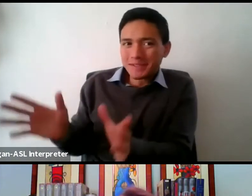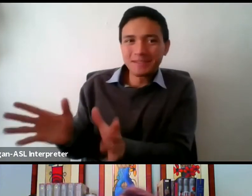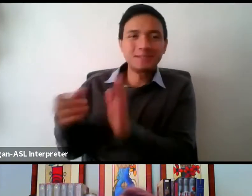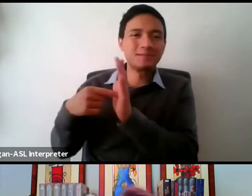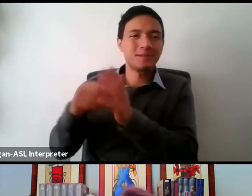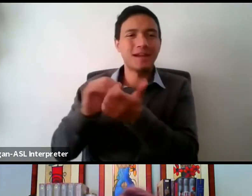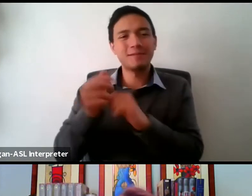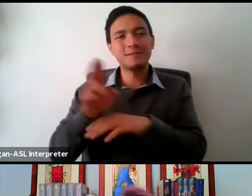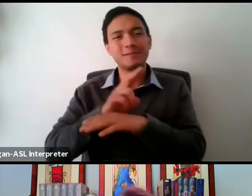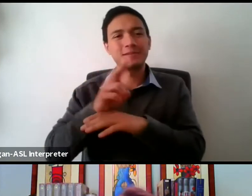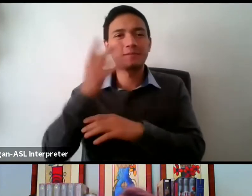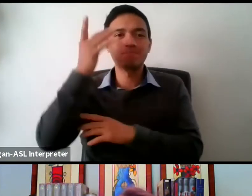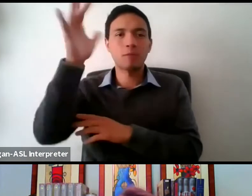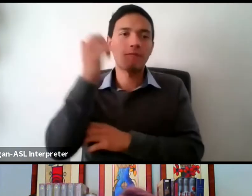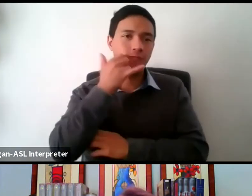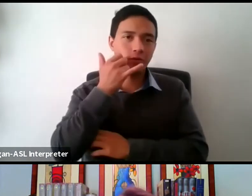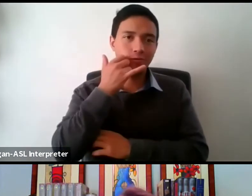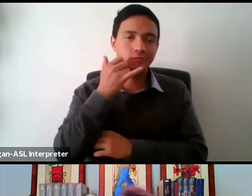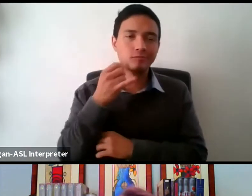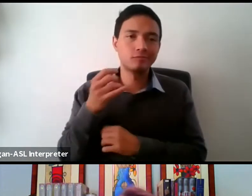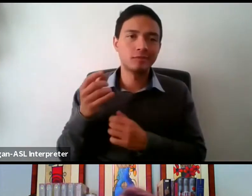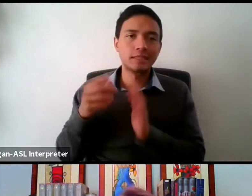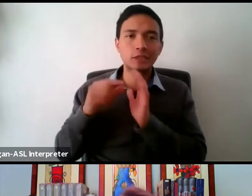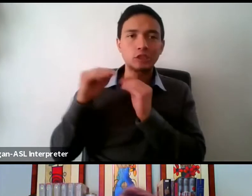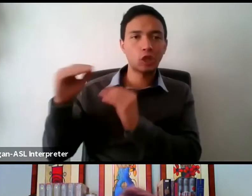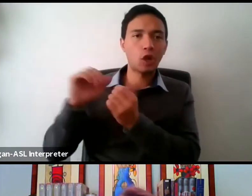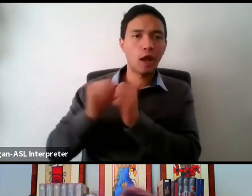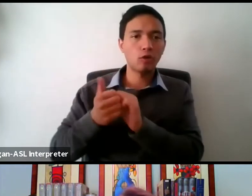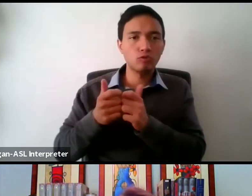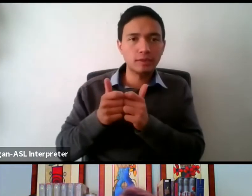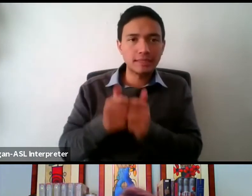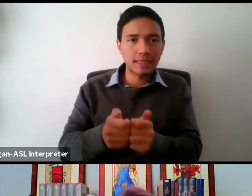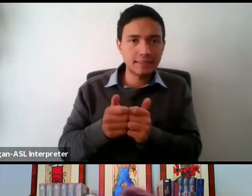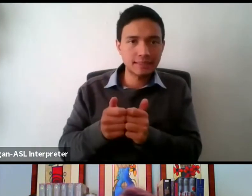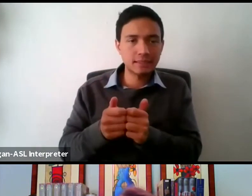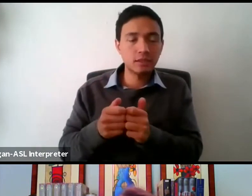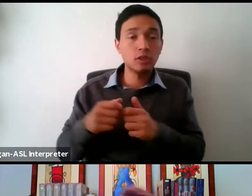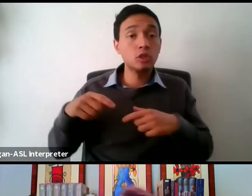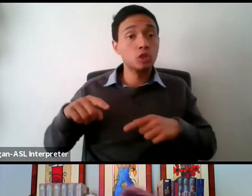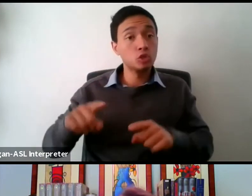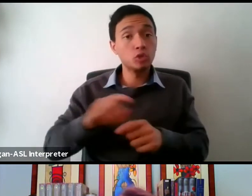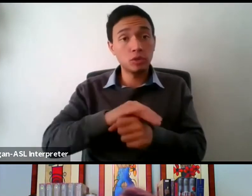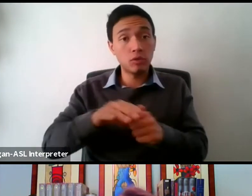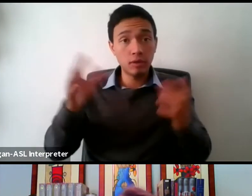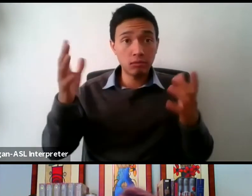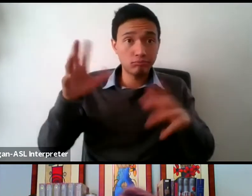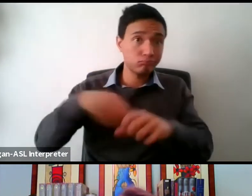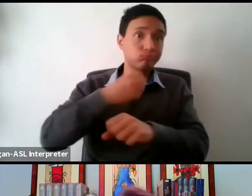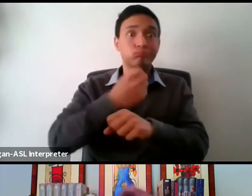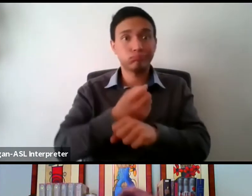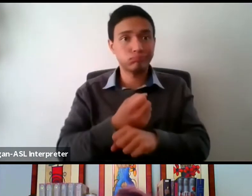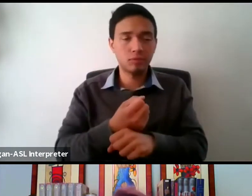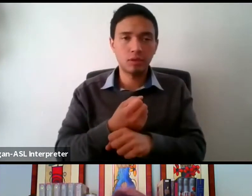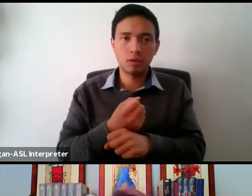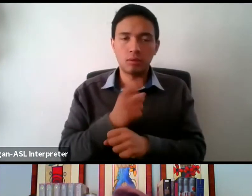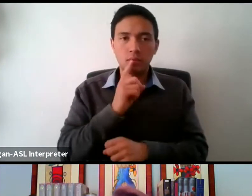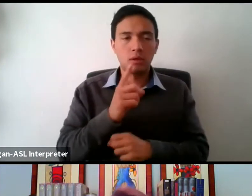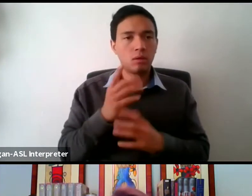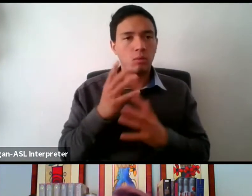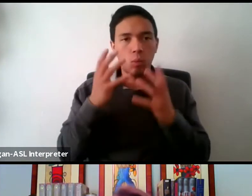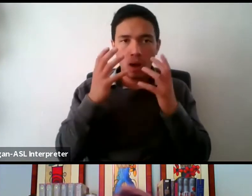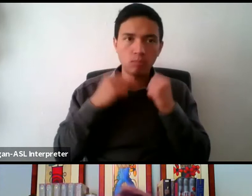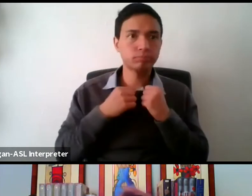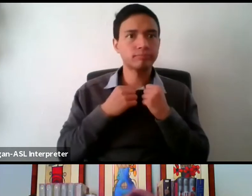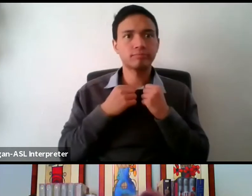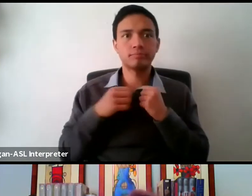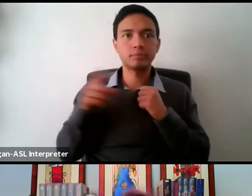her smartphone so that she could text people. And during the pandemic lockdown, it's been invaluable because she's been